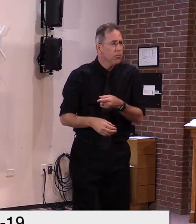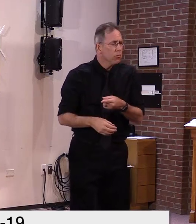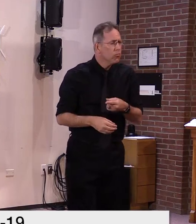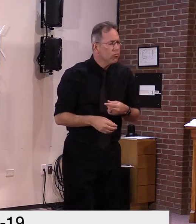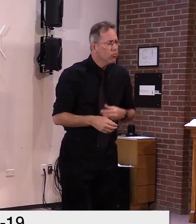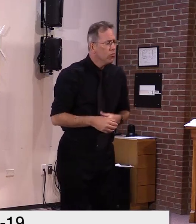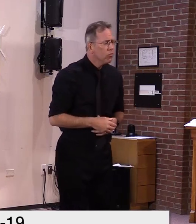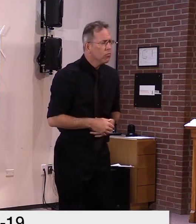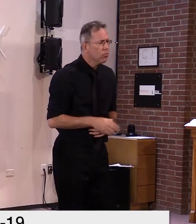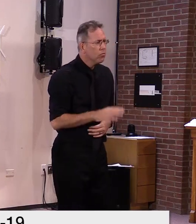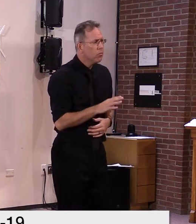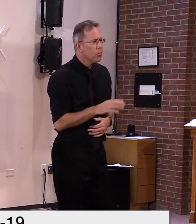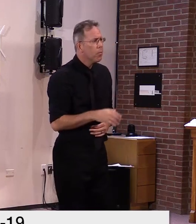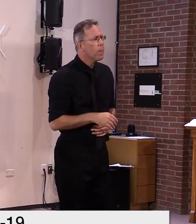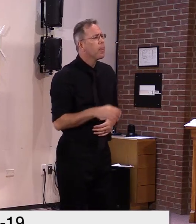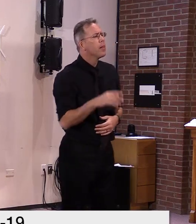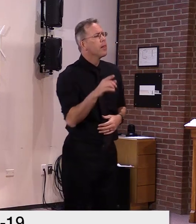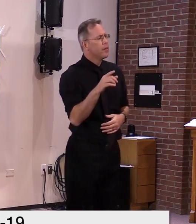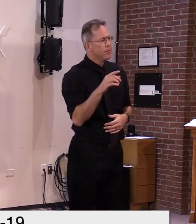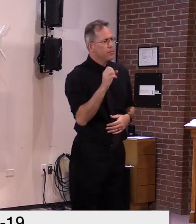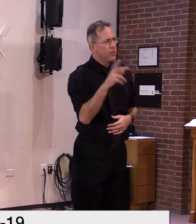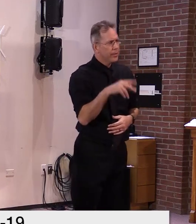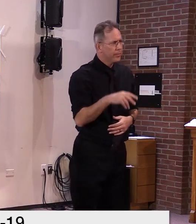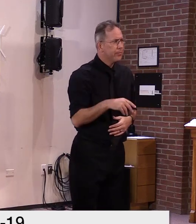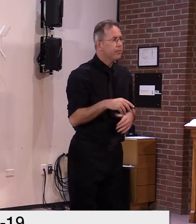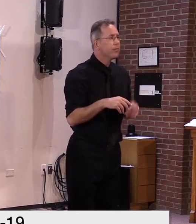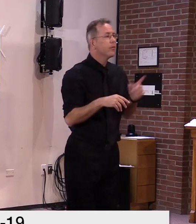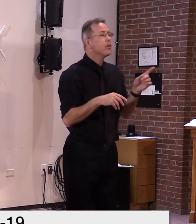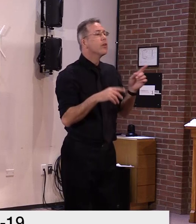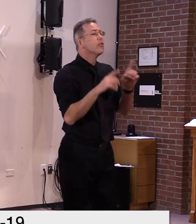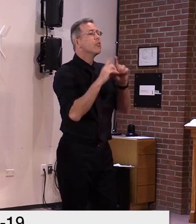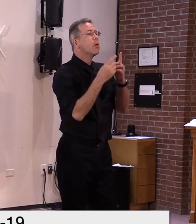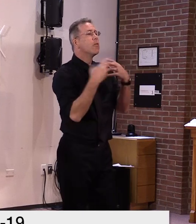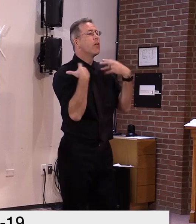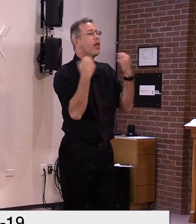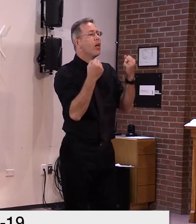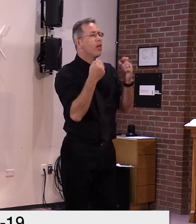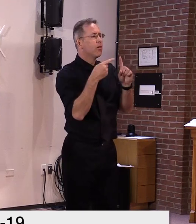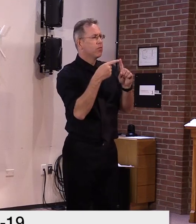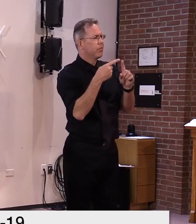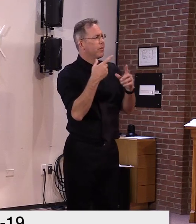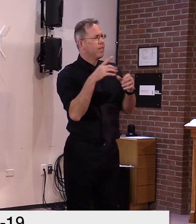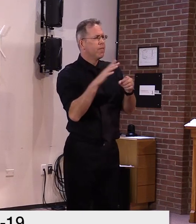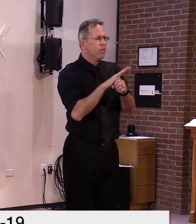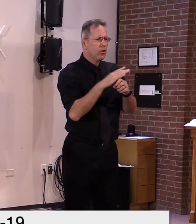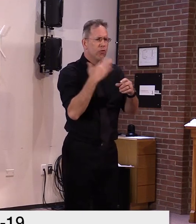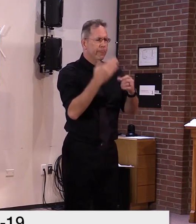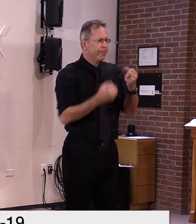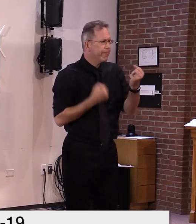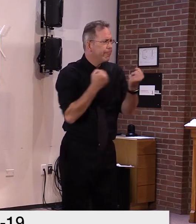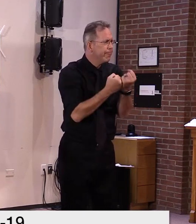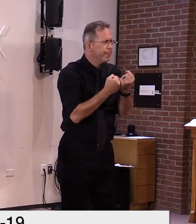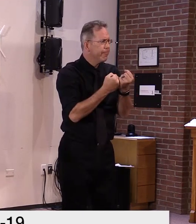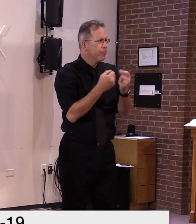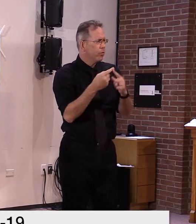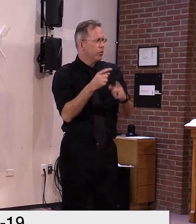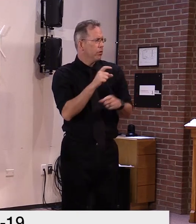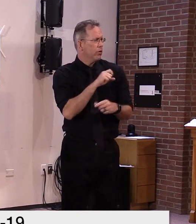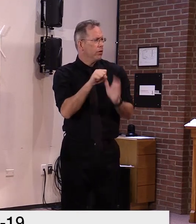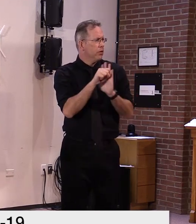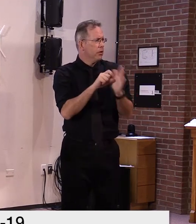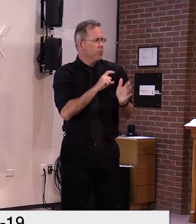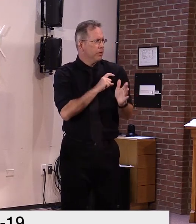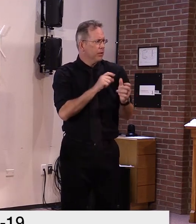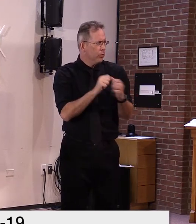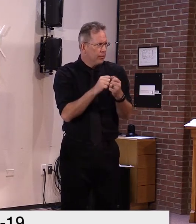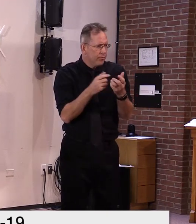Guy, just so you know, the Department of Mental Health was fully supportive of this move. They thought that with the coordination